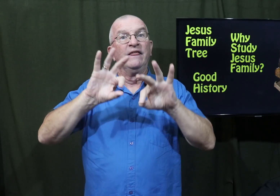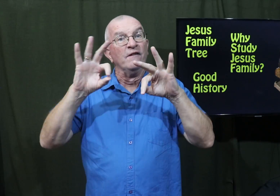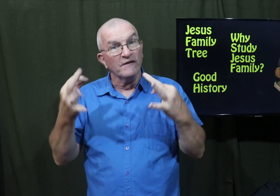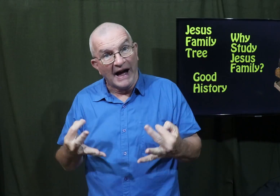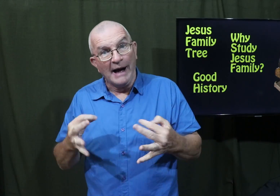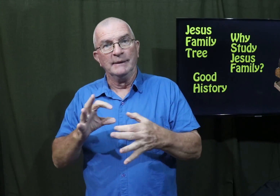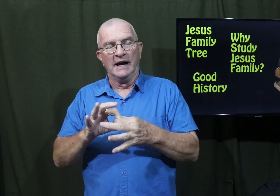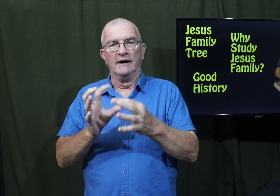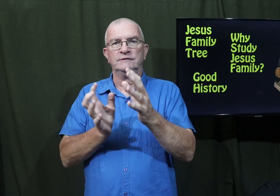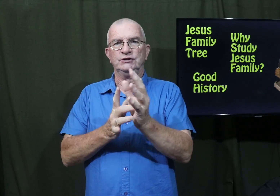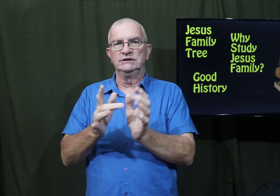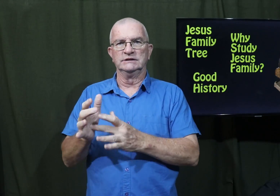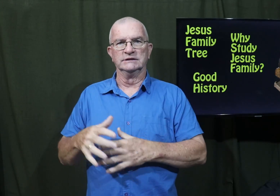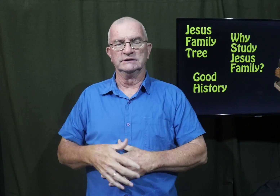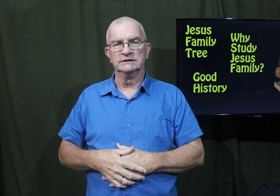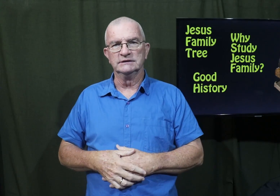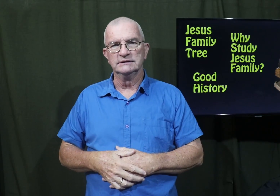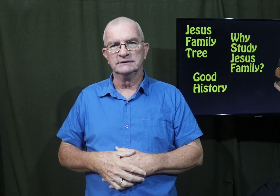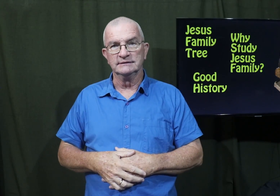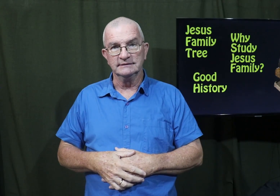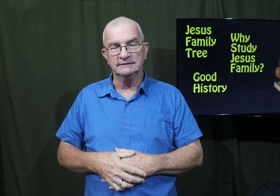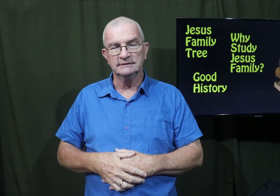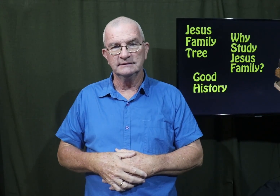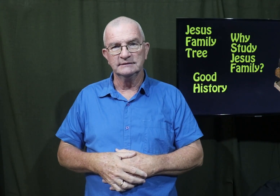in the family of Jesus